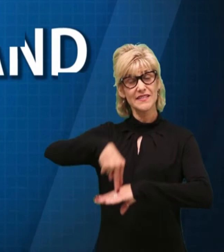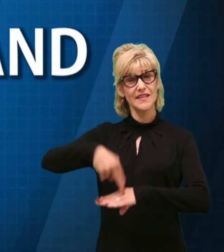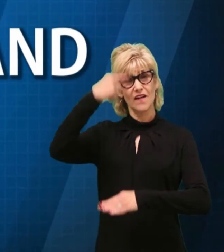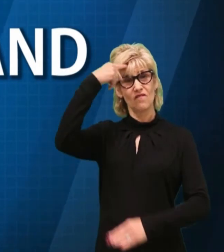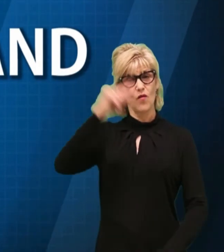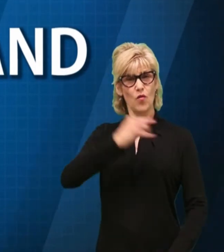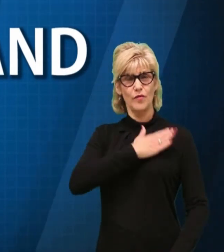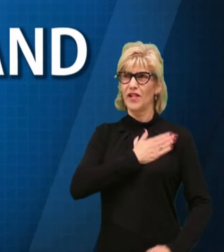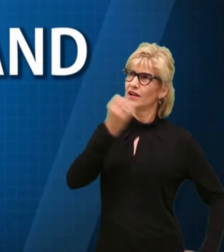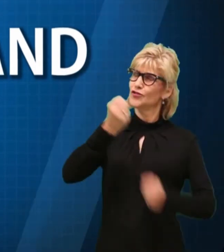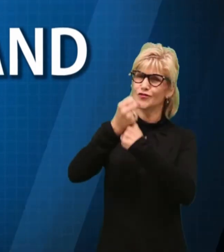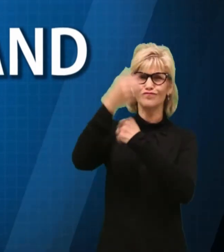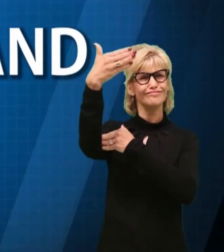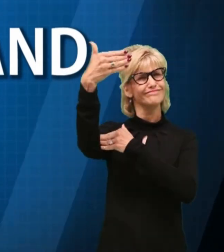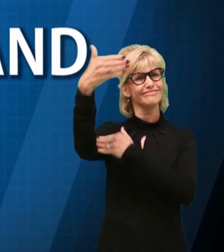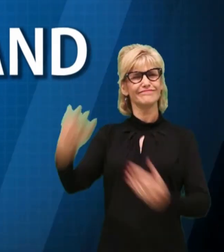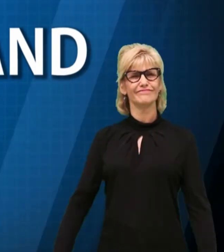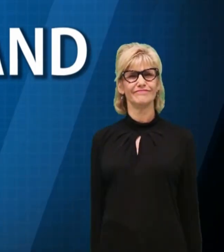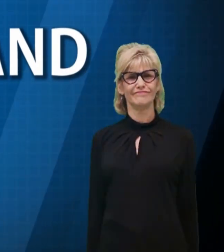Please stand for the pledge.